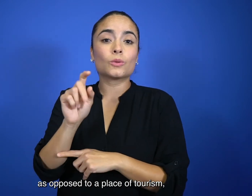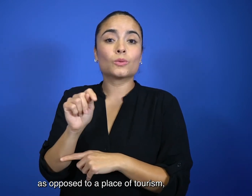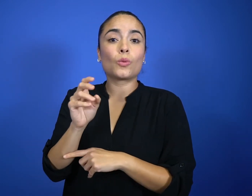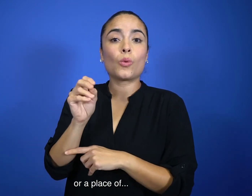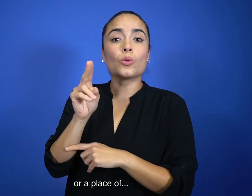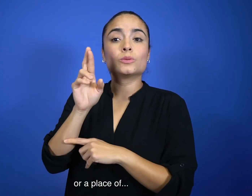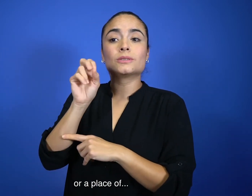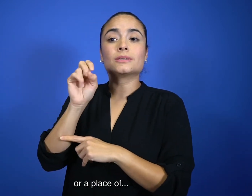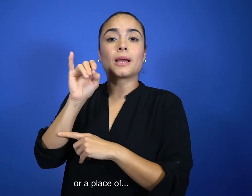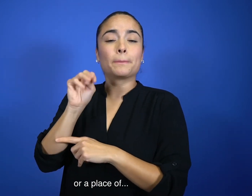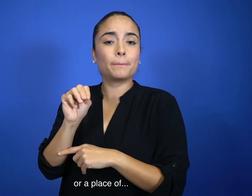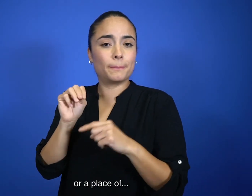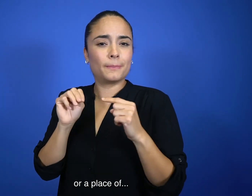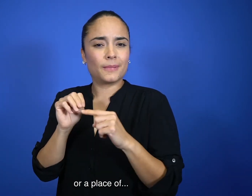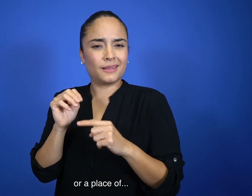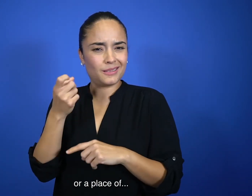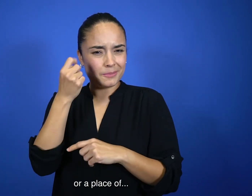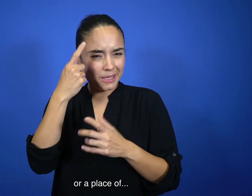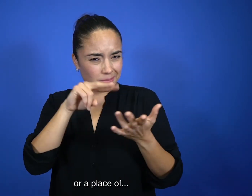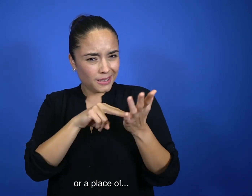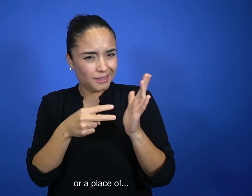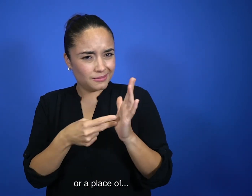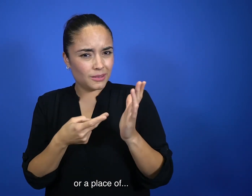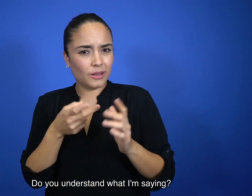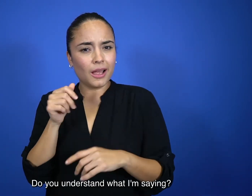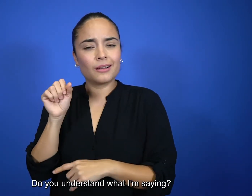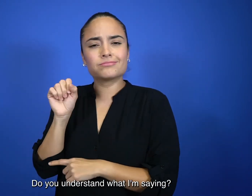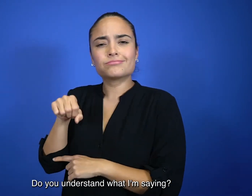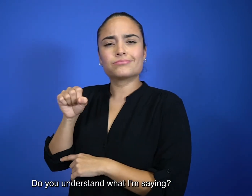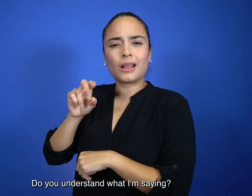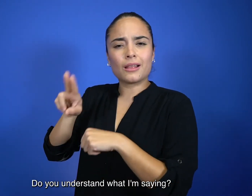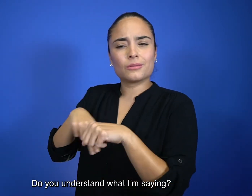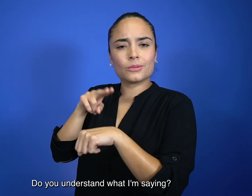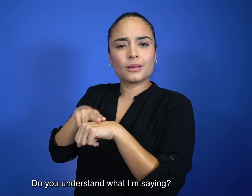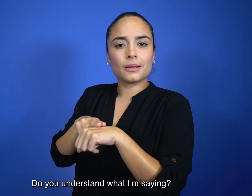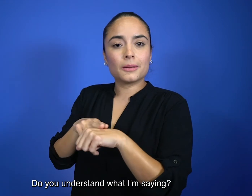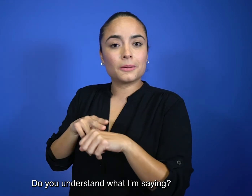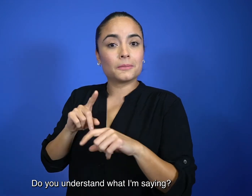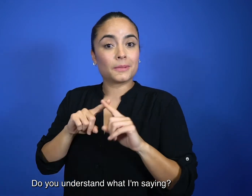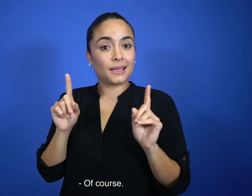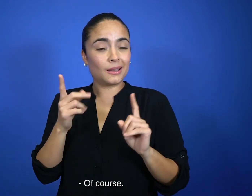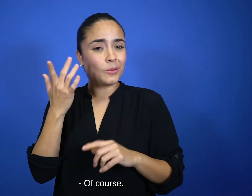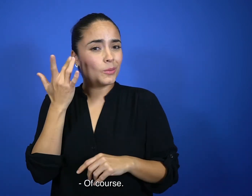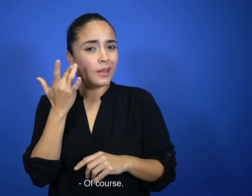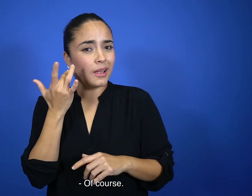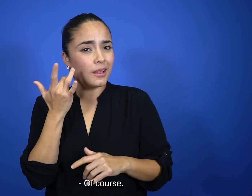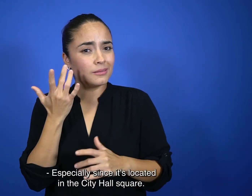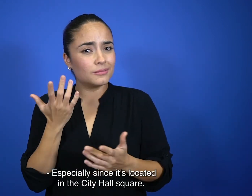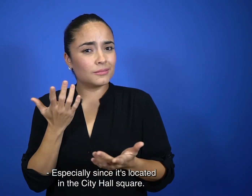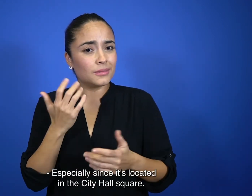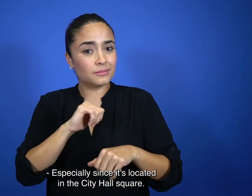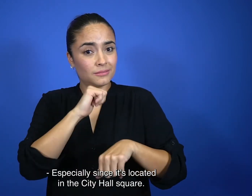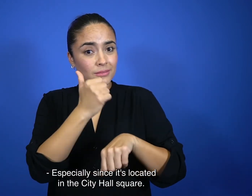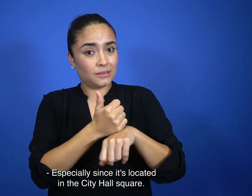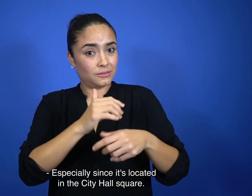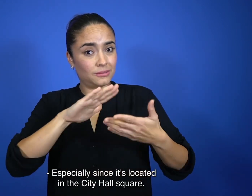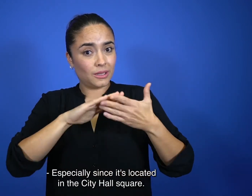tourism or a place of, do you understand what I'm saying? Of course. Especially since it's located